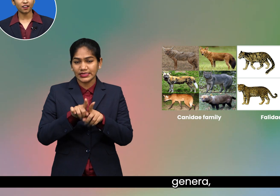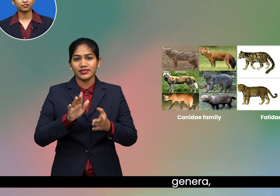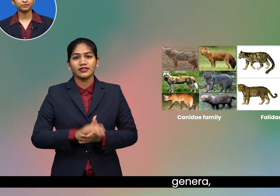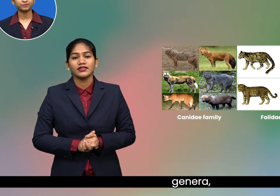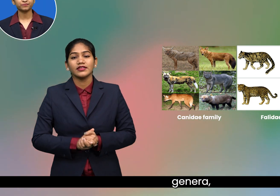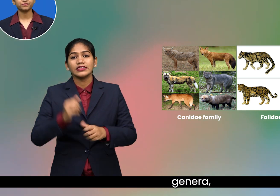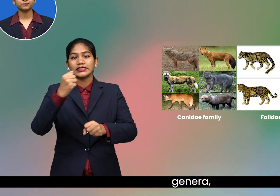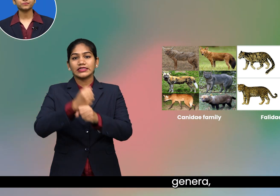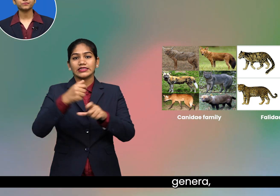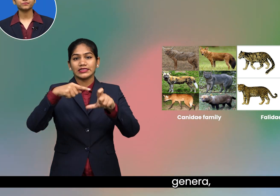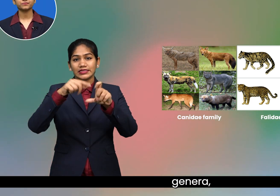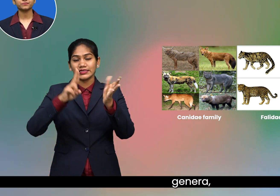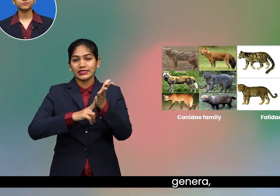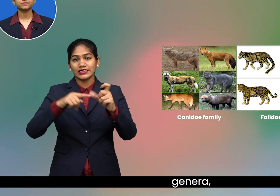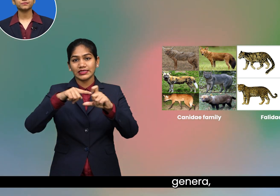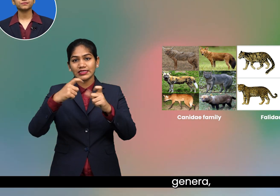genera